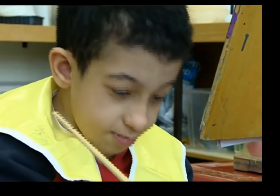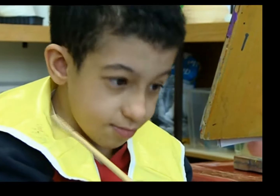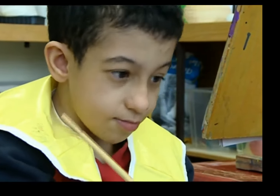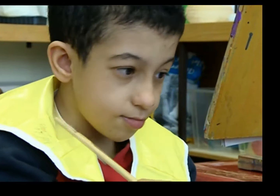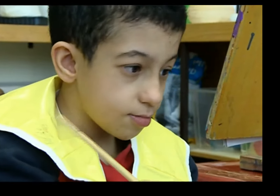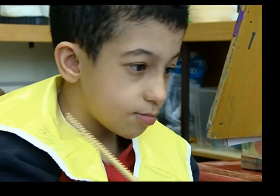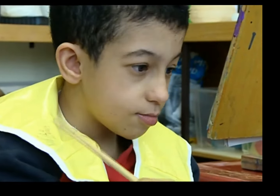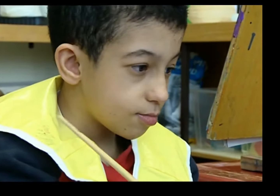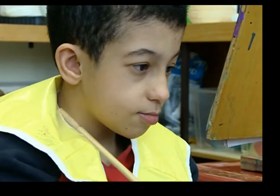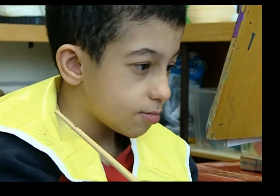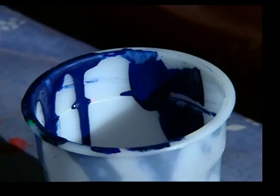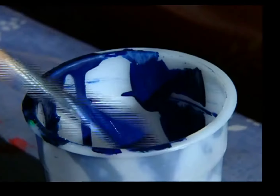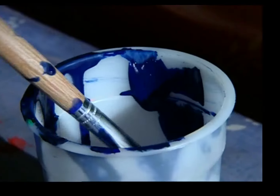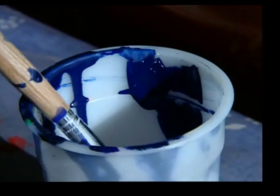How about some blue?